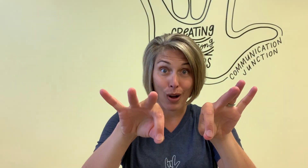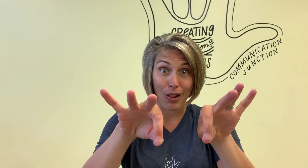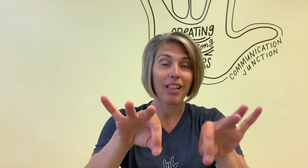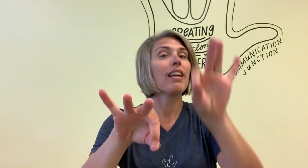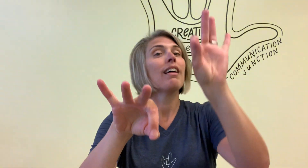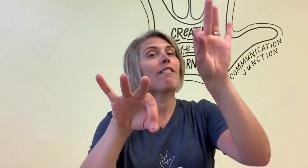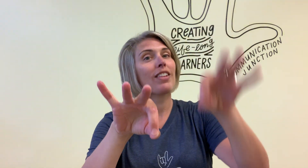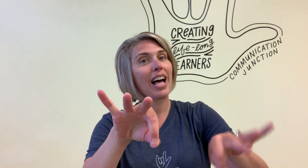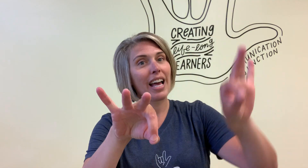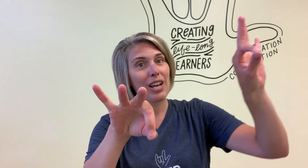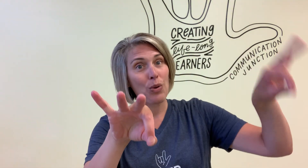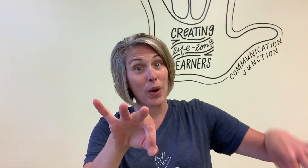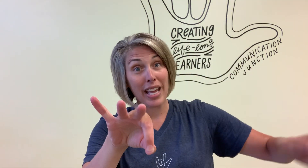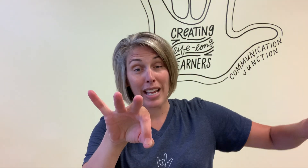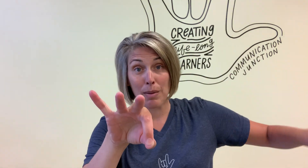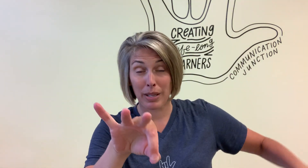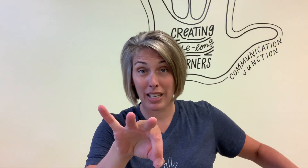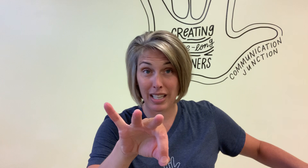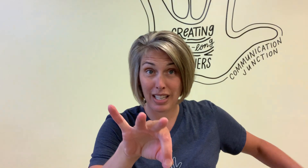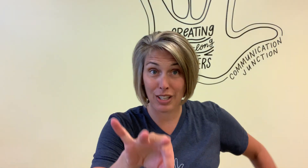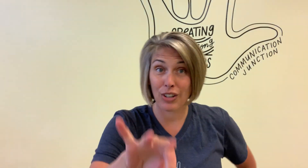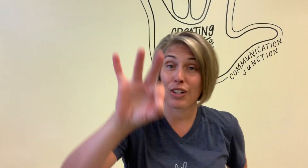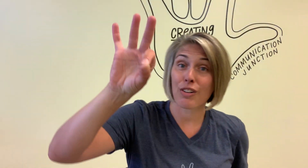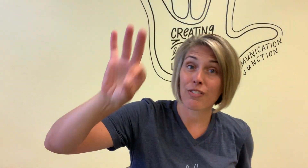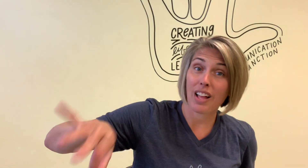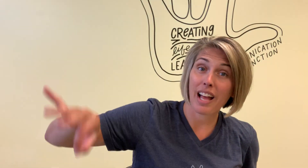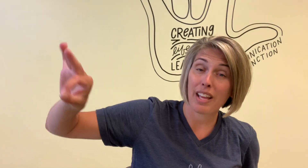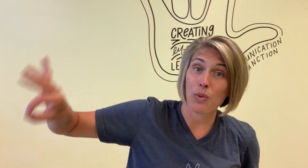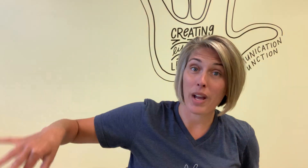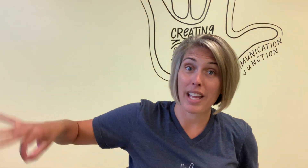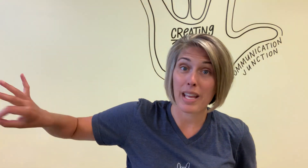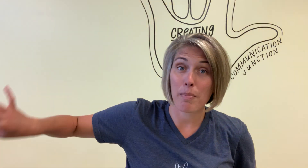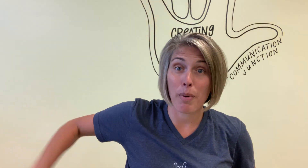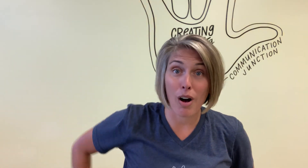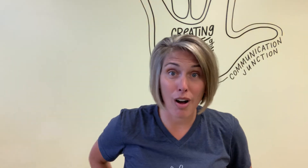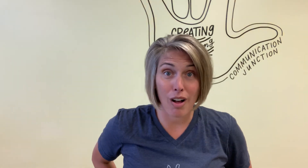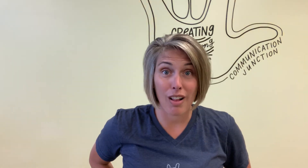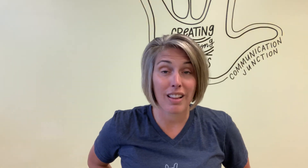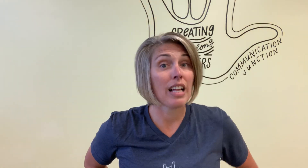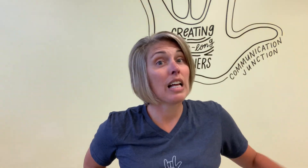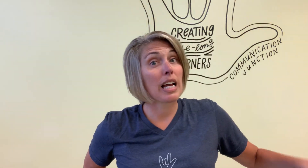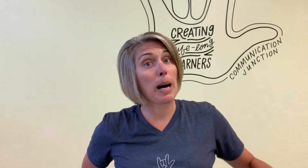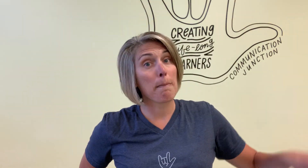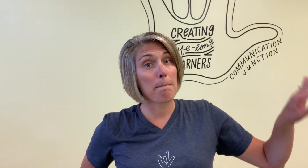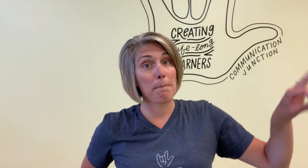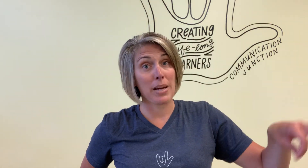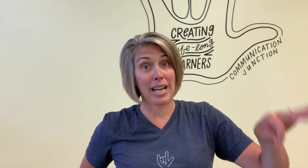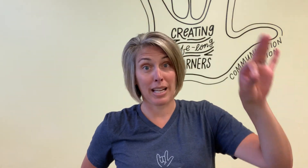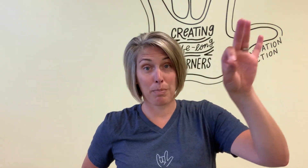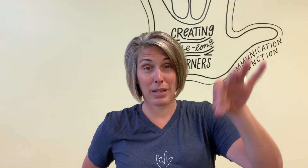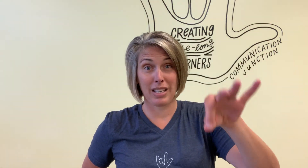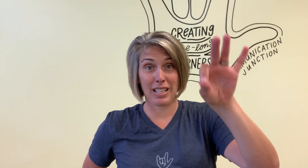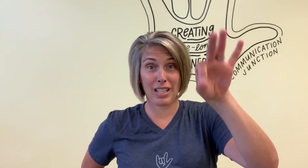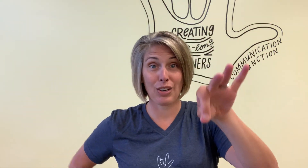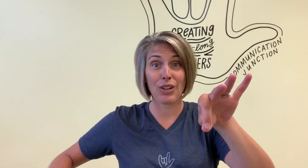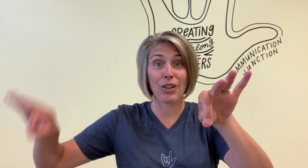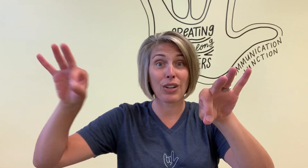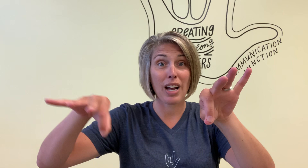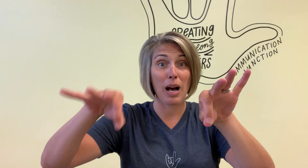Paul. Fly away, Peter, fly away, Paul. Come back, Peter,